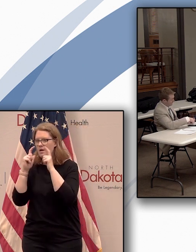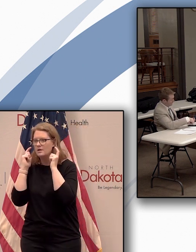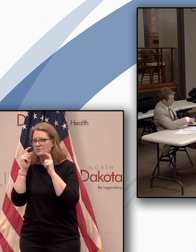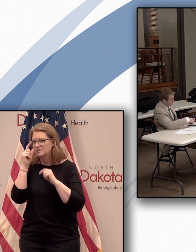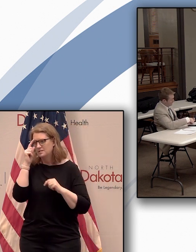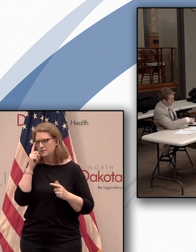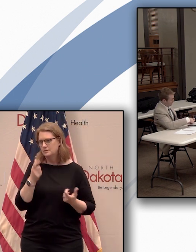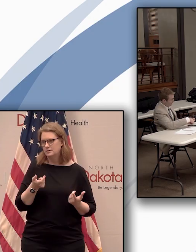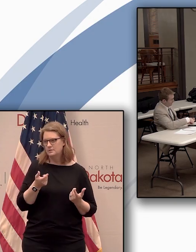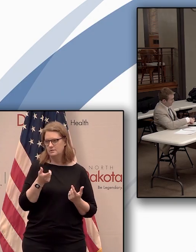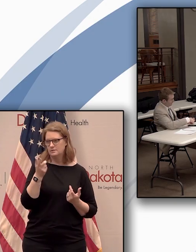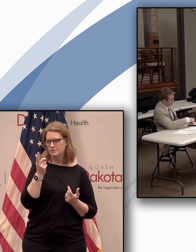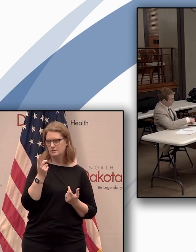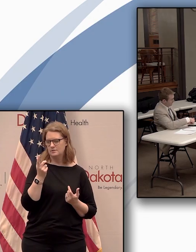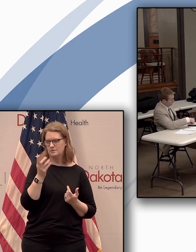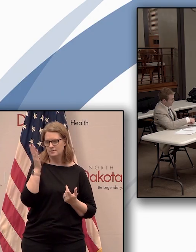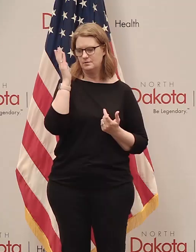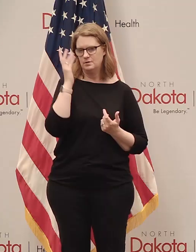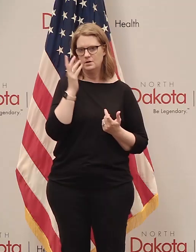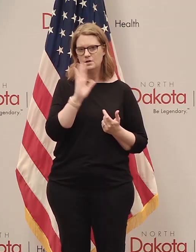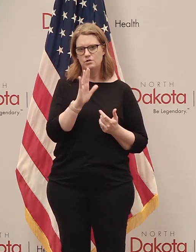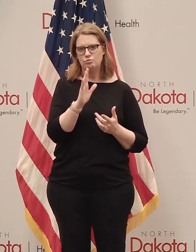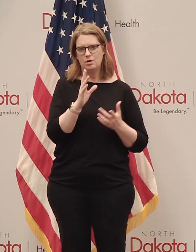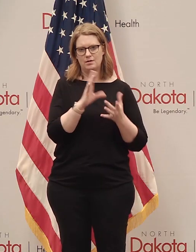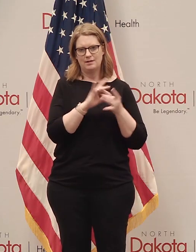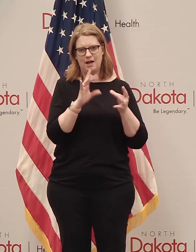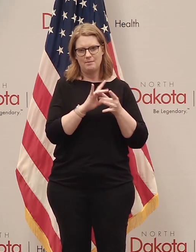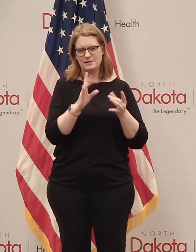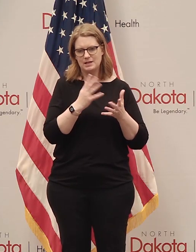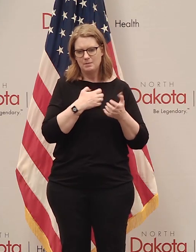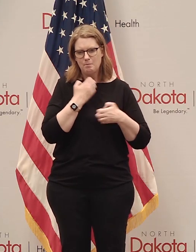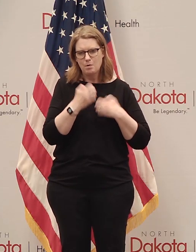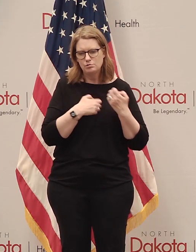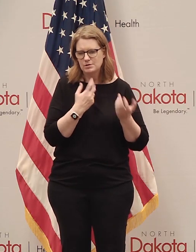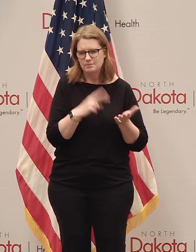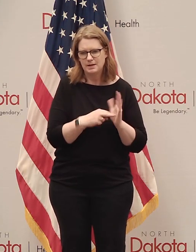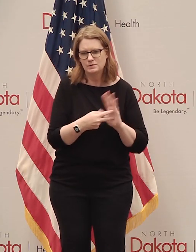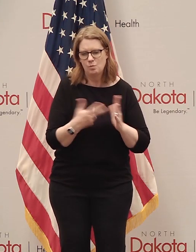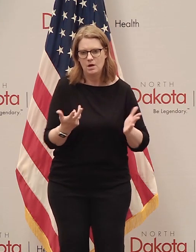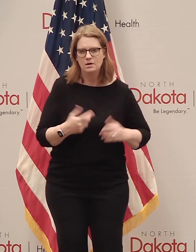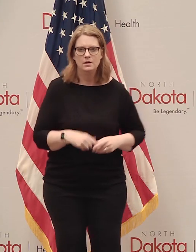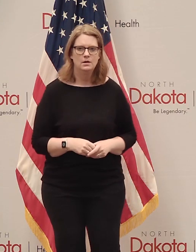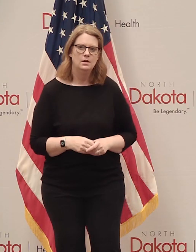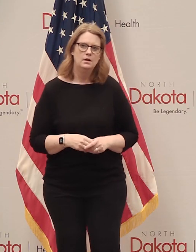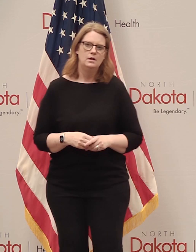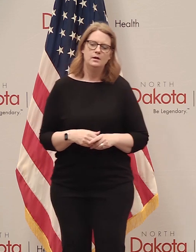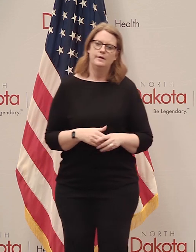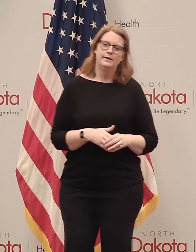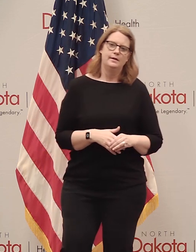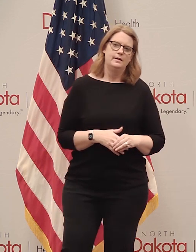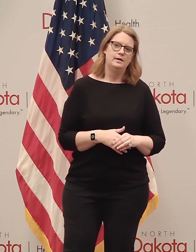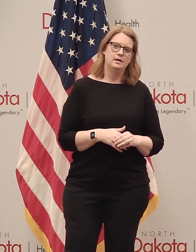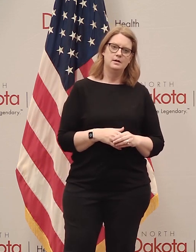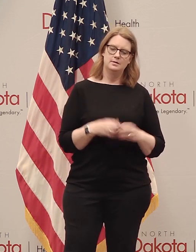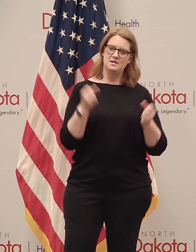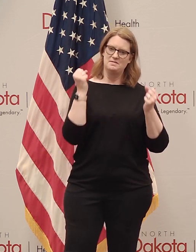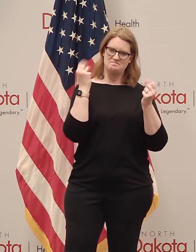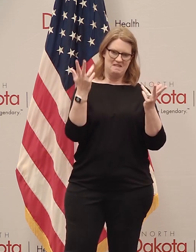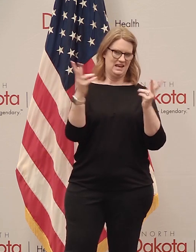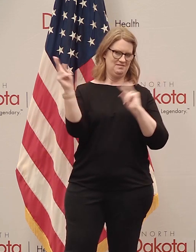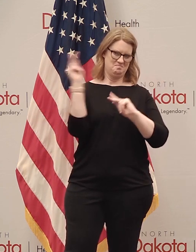your words while talking on the subject? Well, I just think it's important. We hear a lot of voices in the governor's office